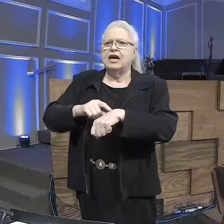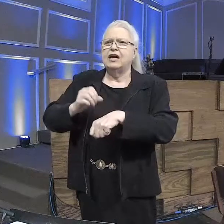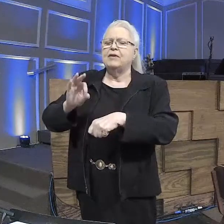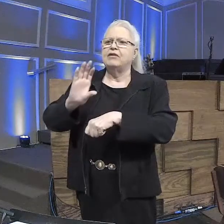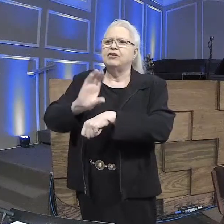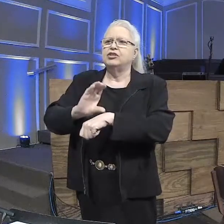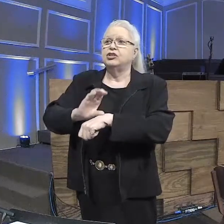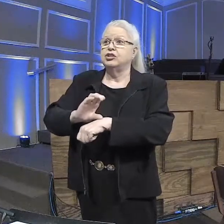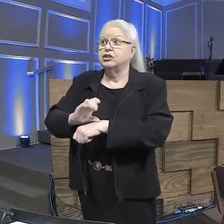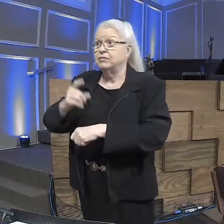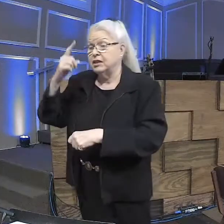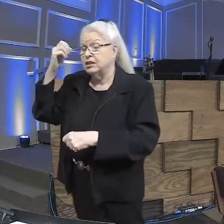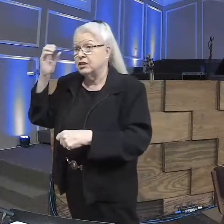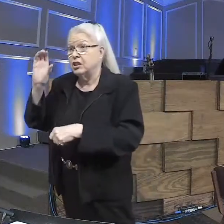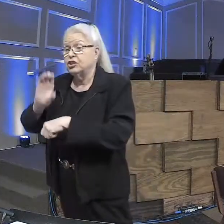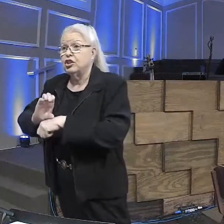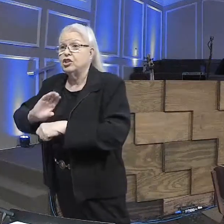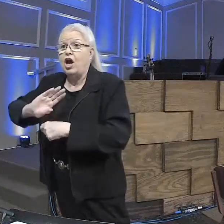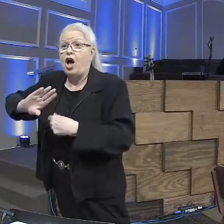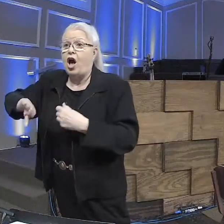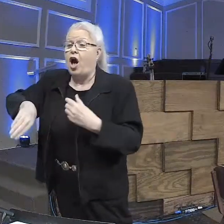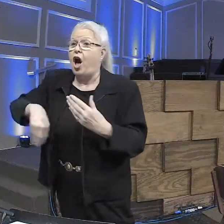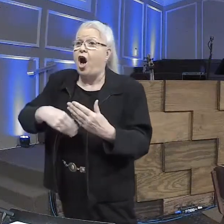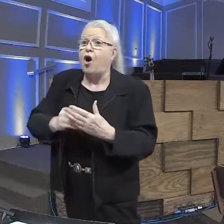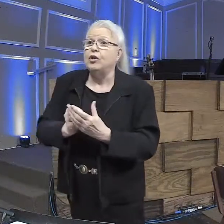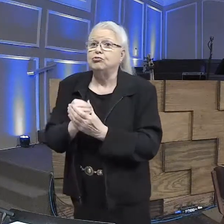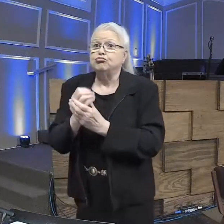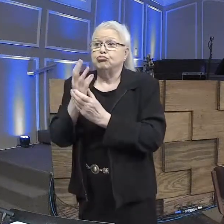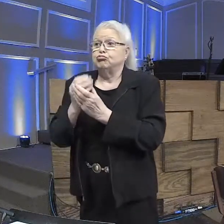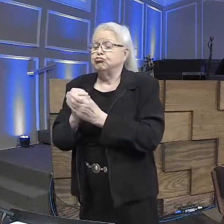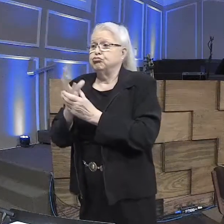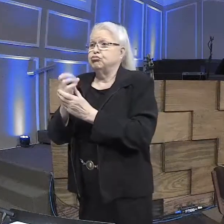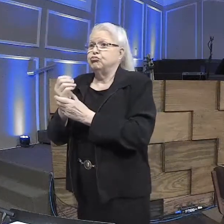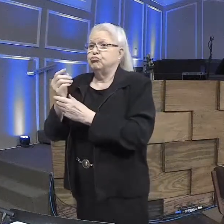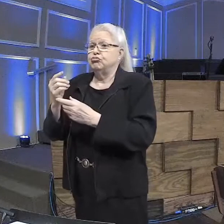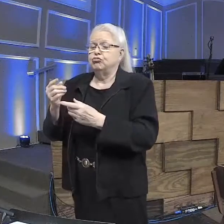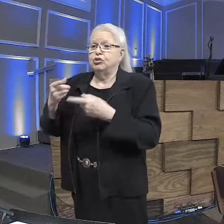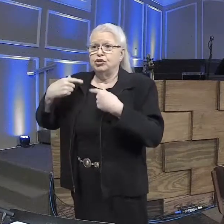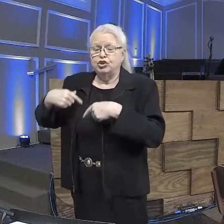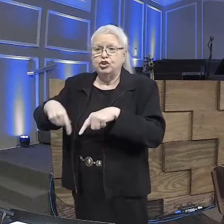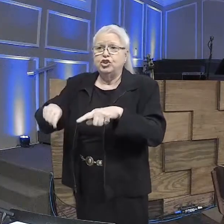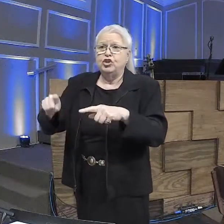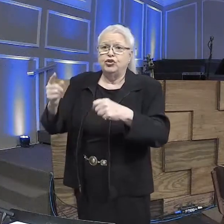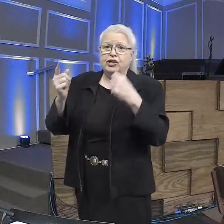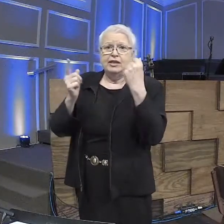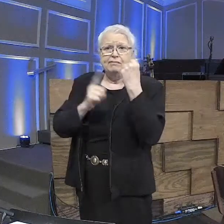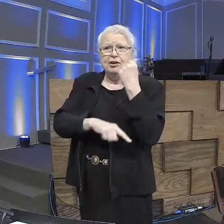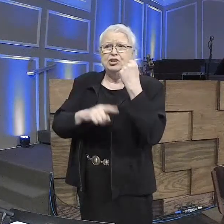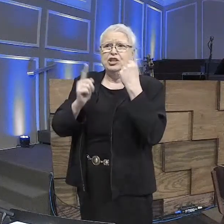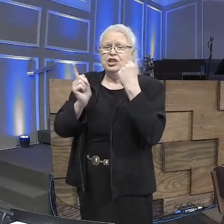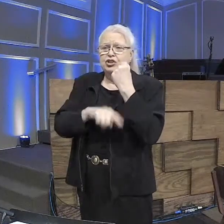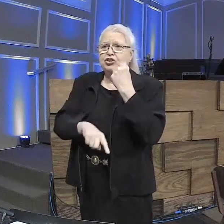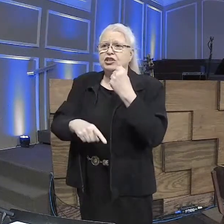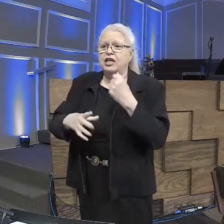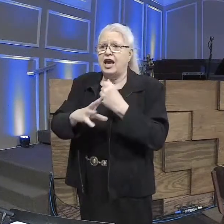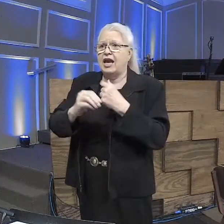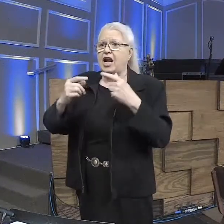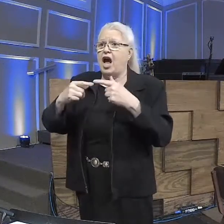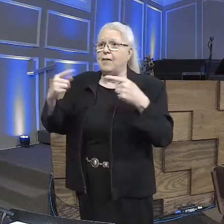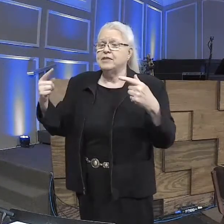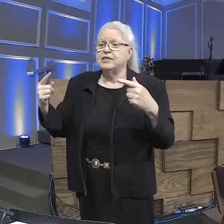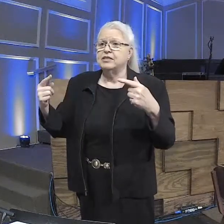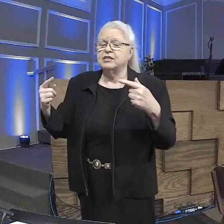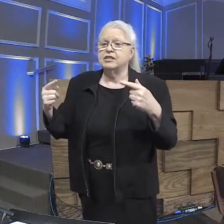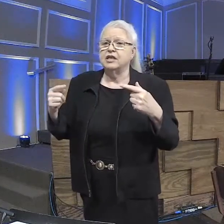difficult days, during persecution, and during opposition. Charles Spurgeon says, "Our troubles have